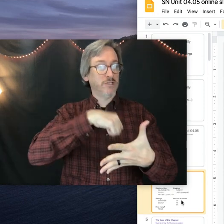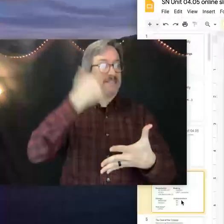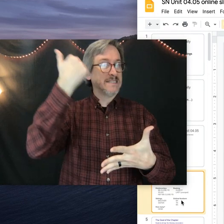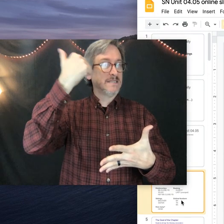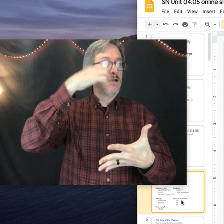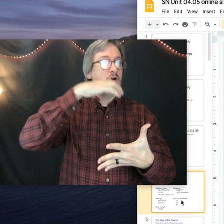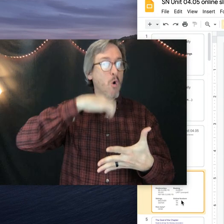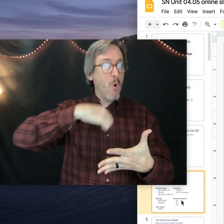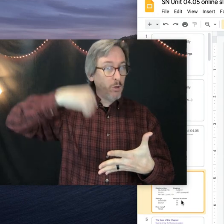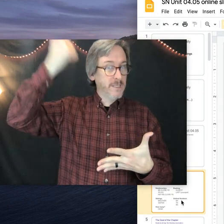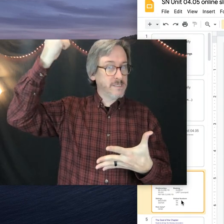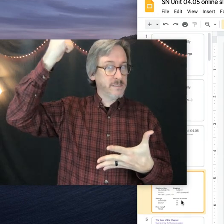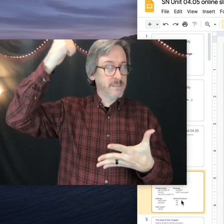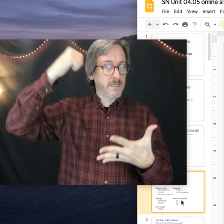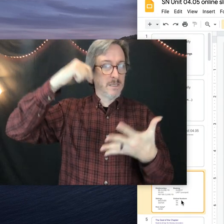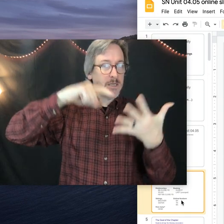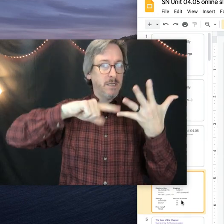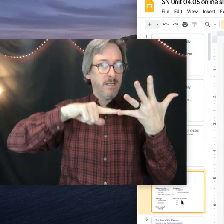Oldest,